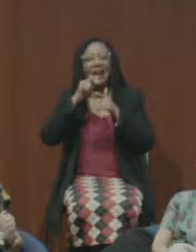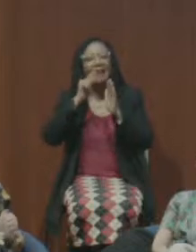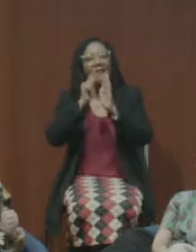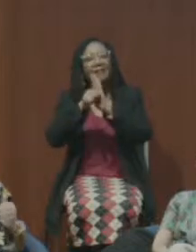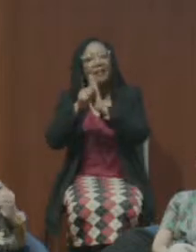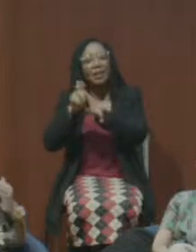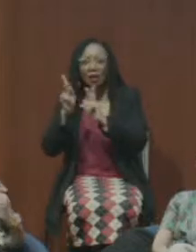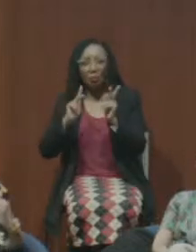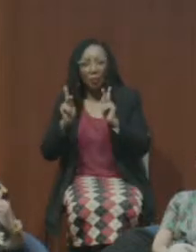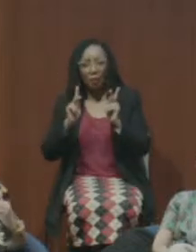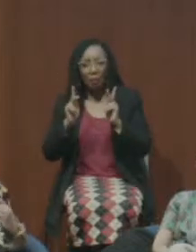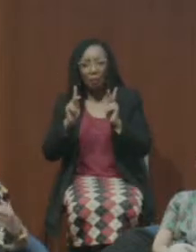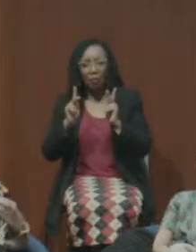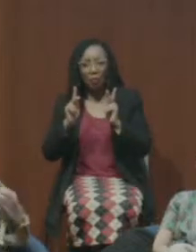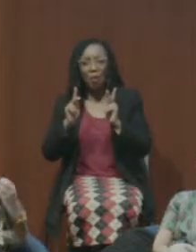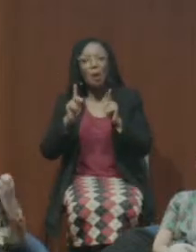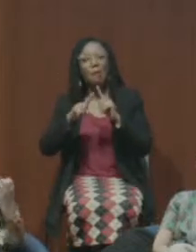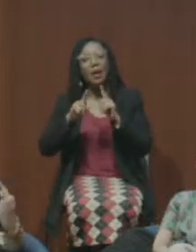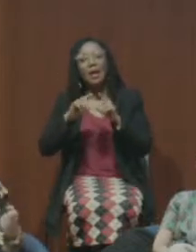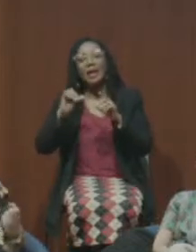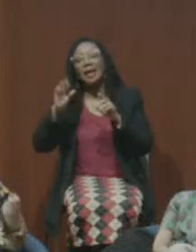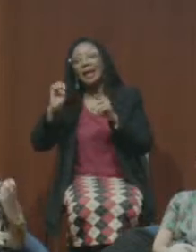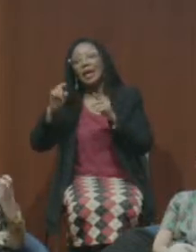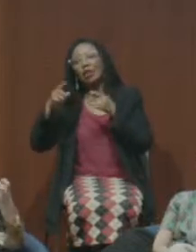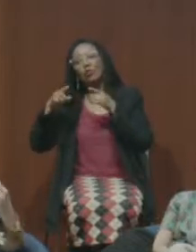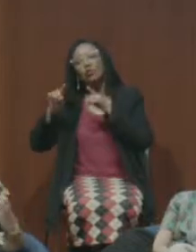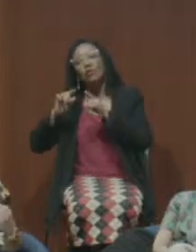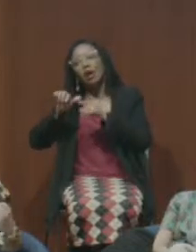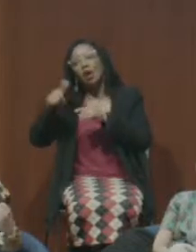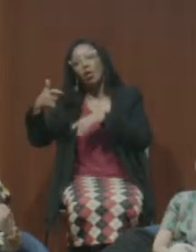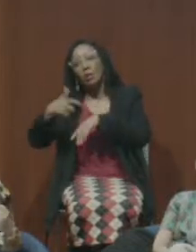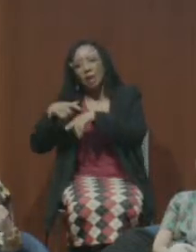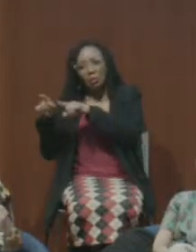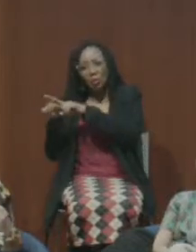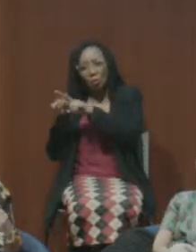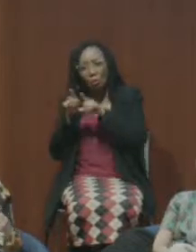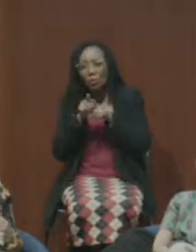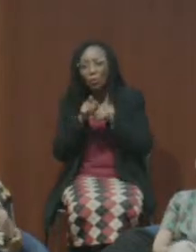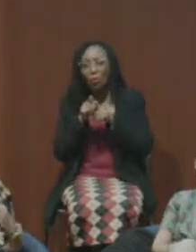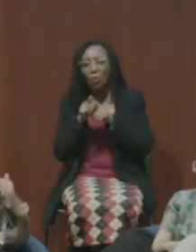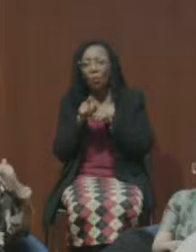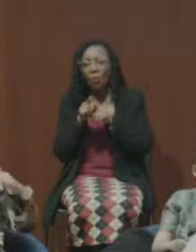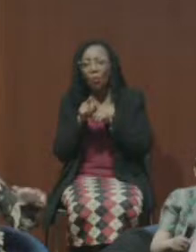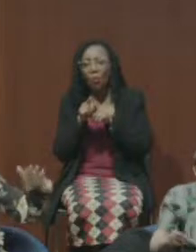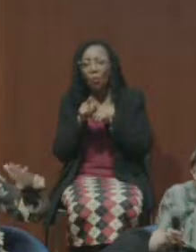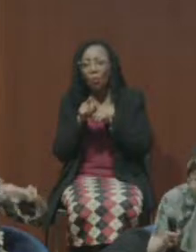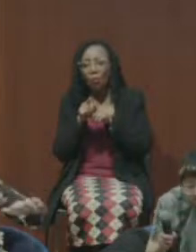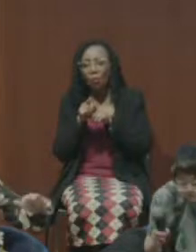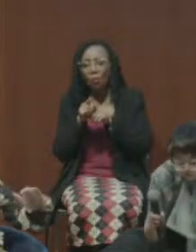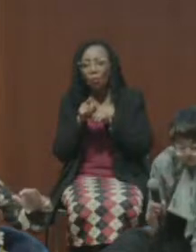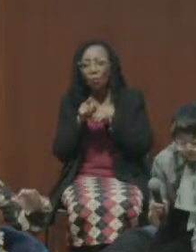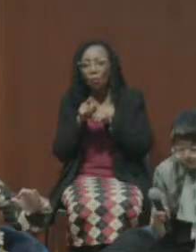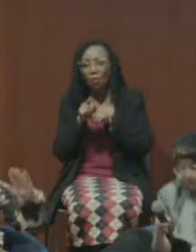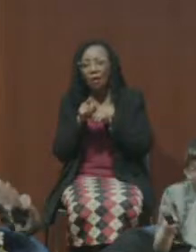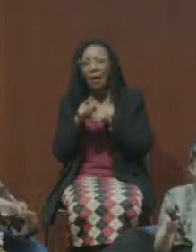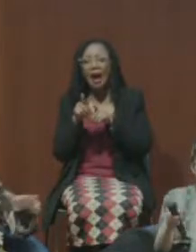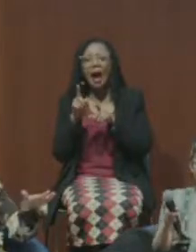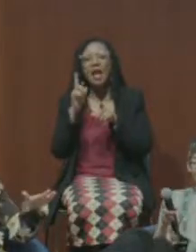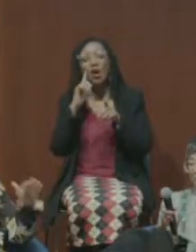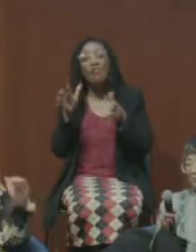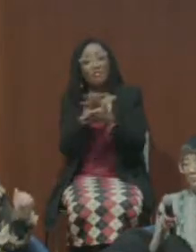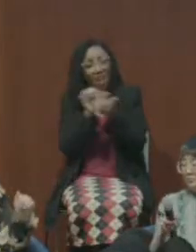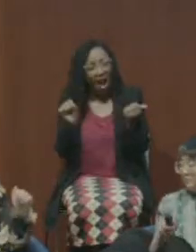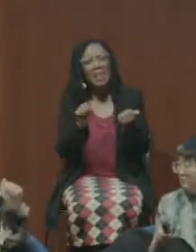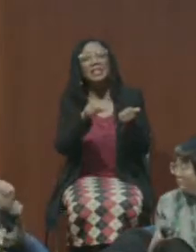in time of like less annihilated violence. In times